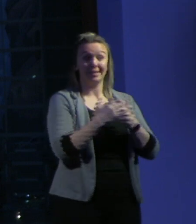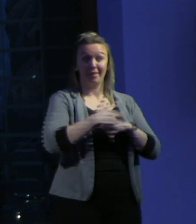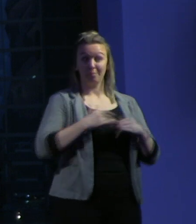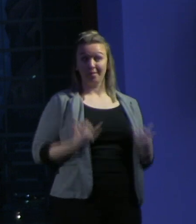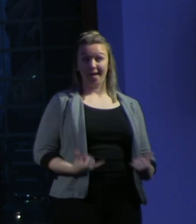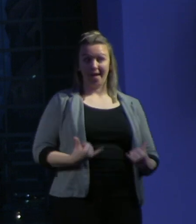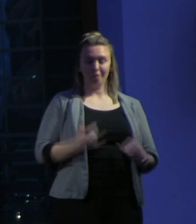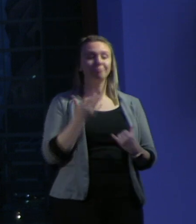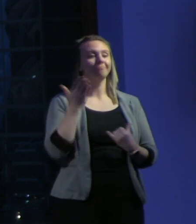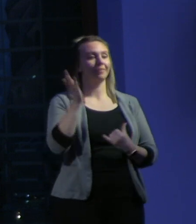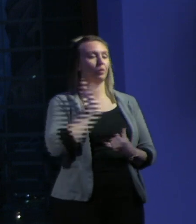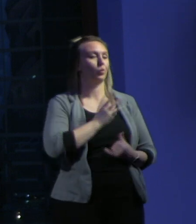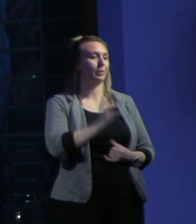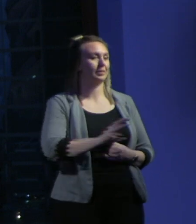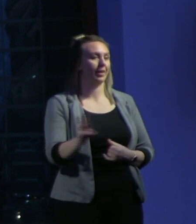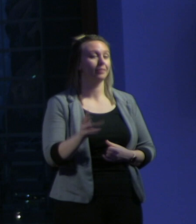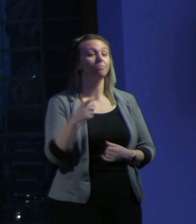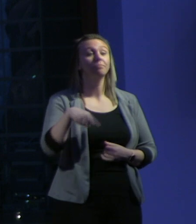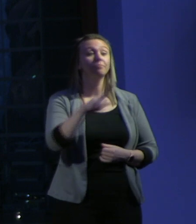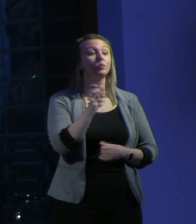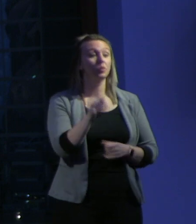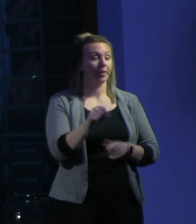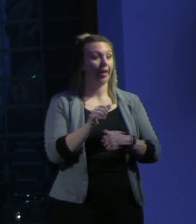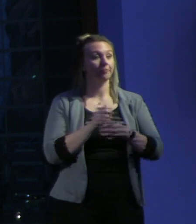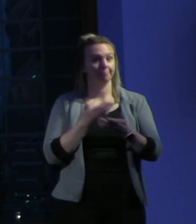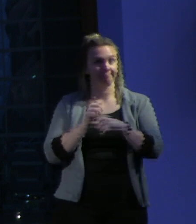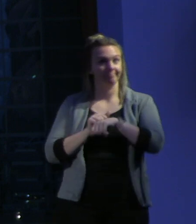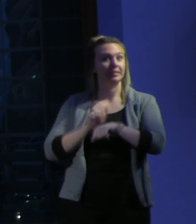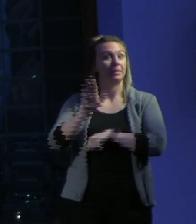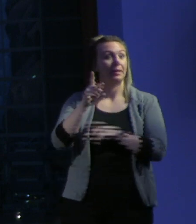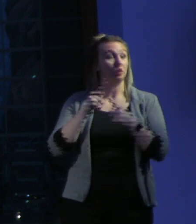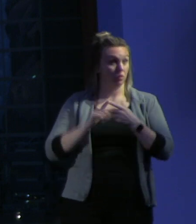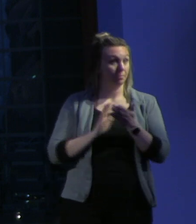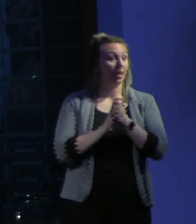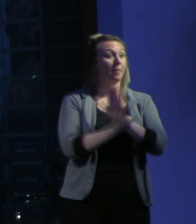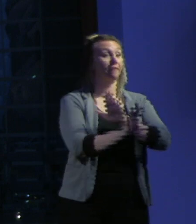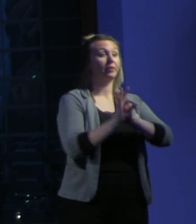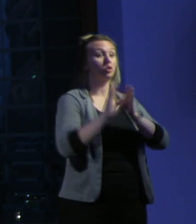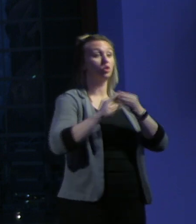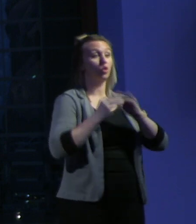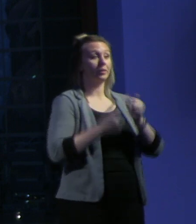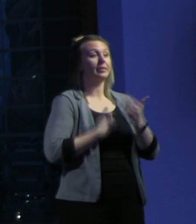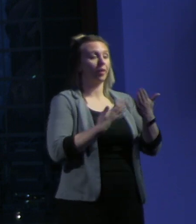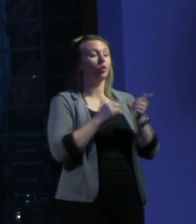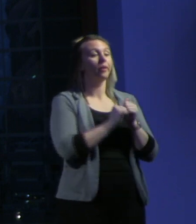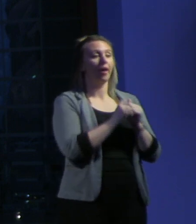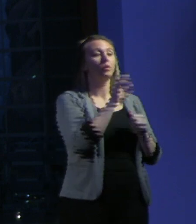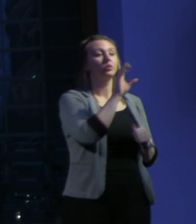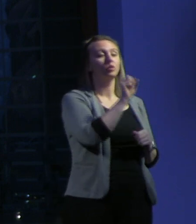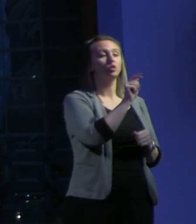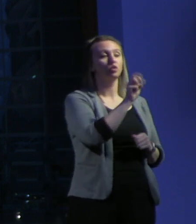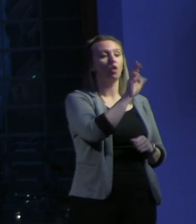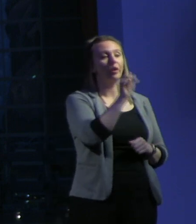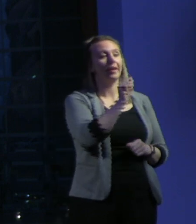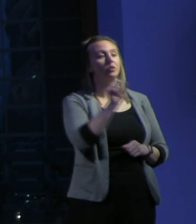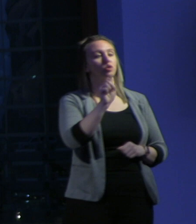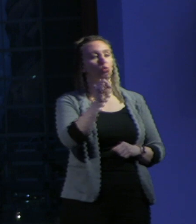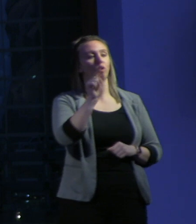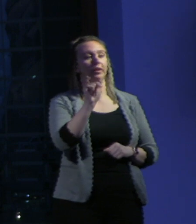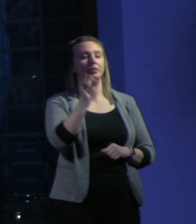our website. And you could submit to be a featured storyteller by writing story at storynight.org. And for the last time this